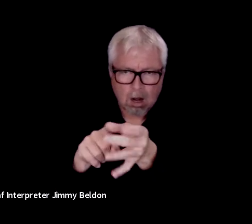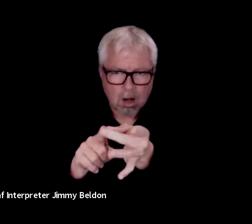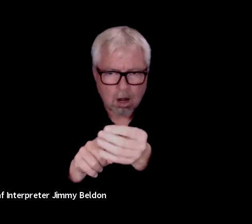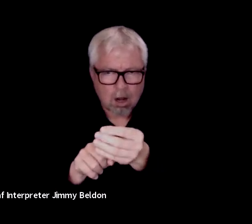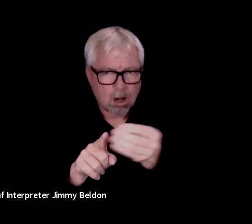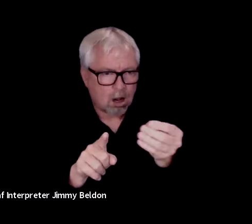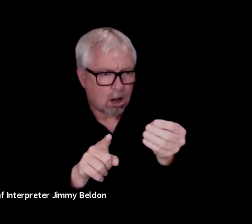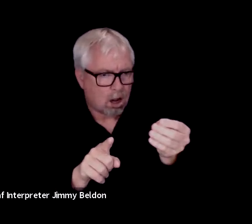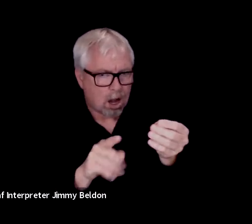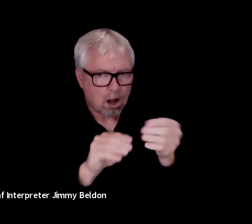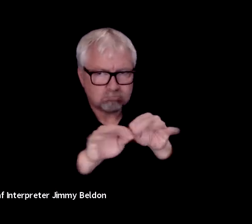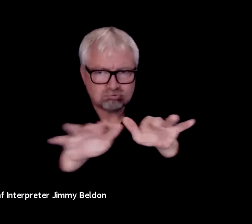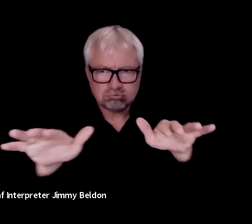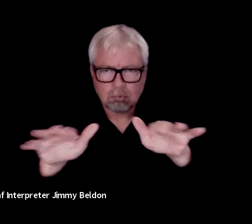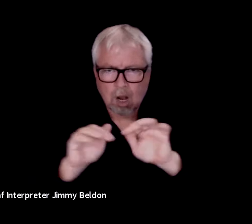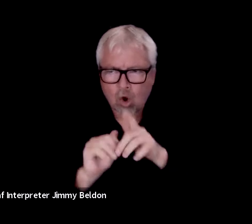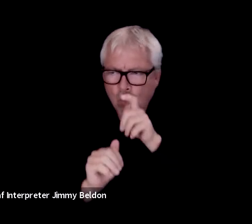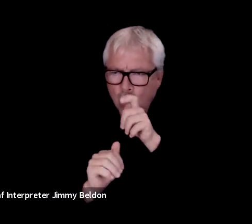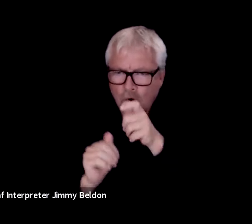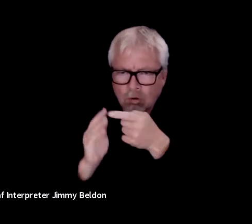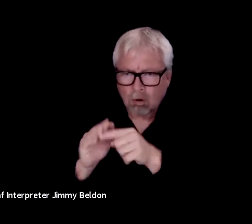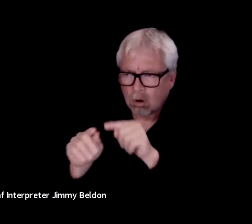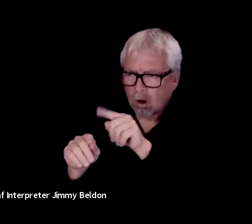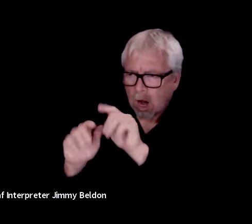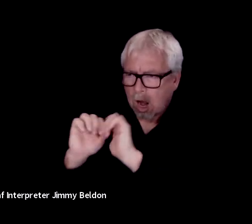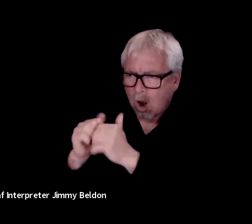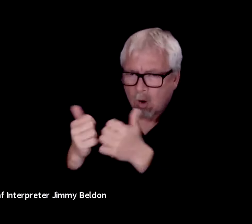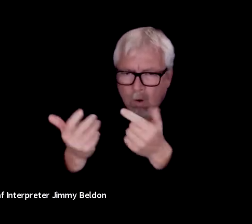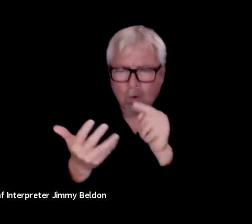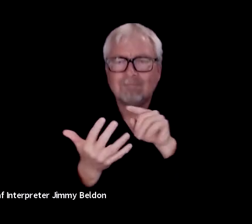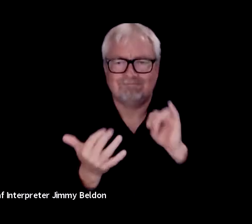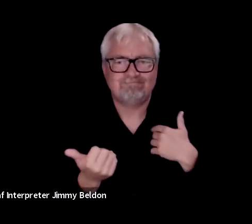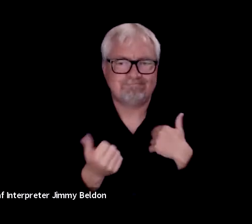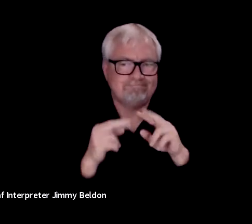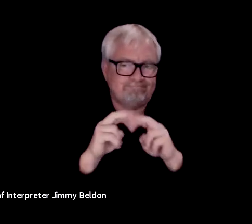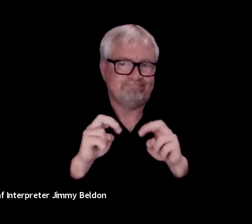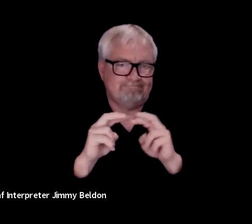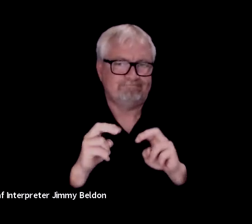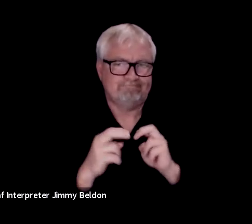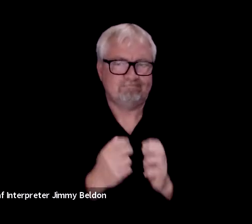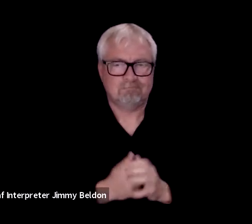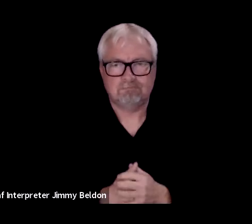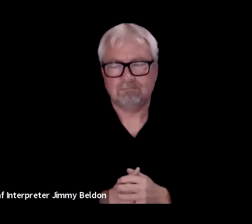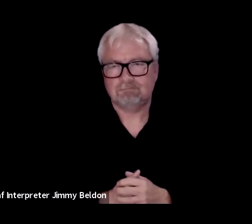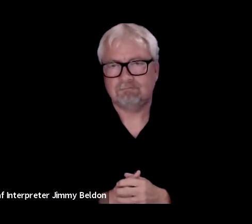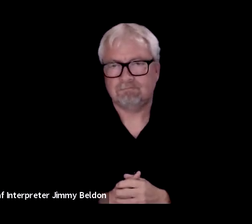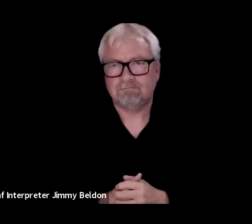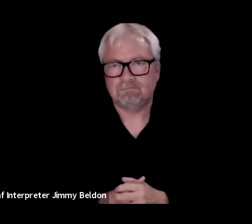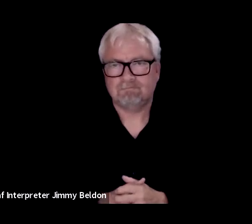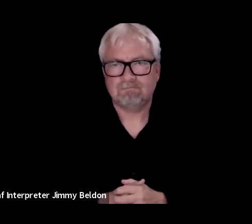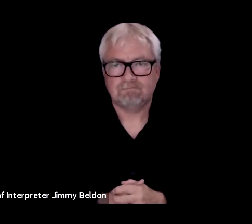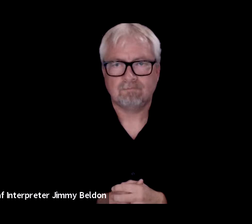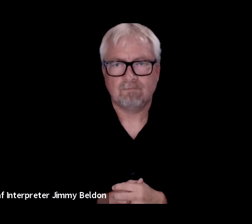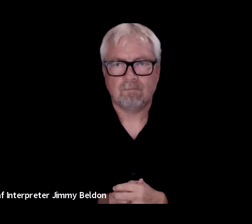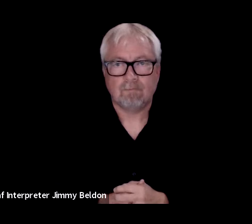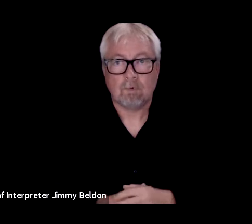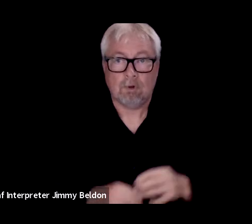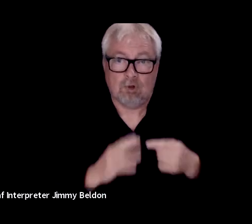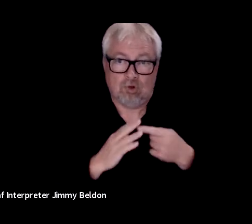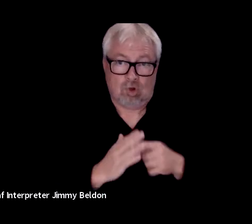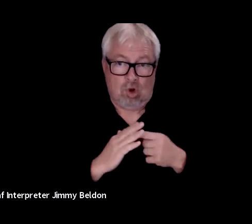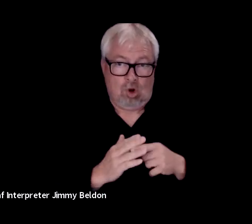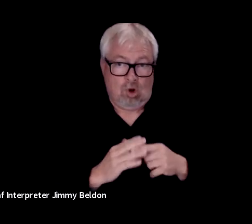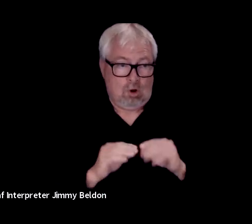event. With the earlier strains of the virus, it was estimated that one person would infect 3 others in the next round of